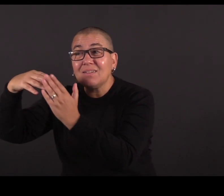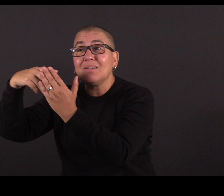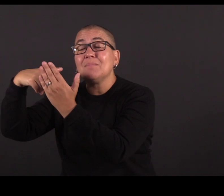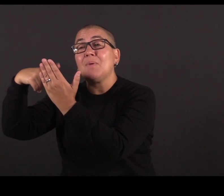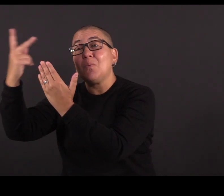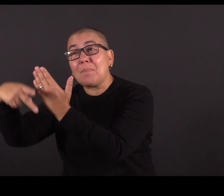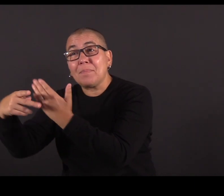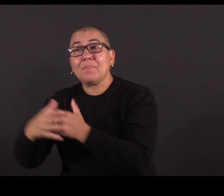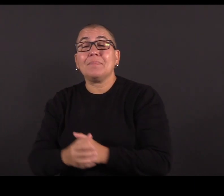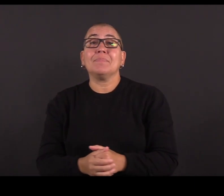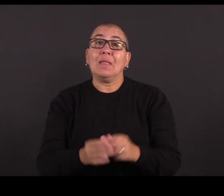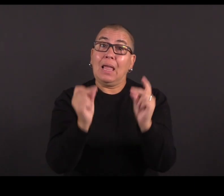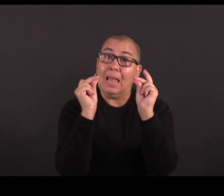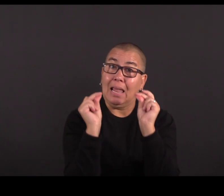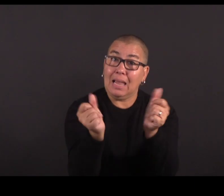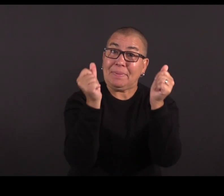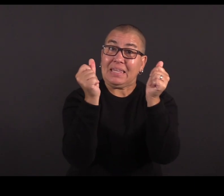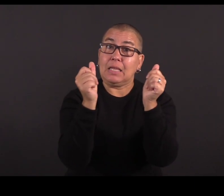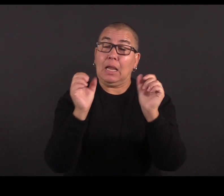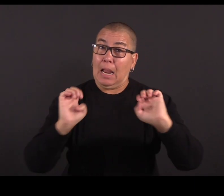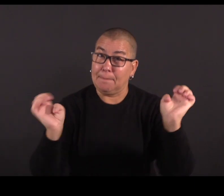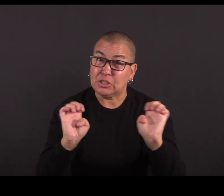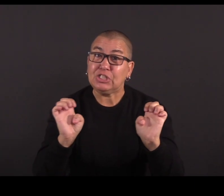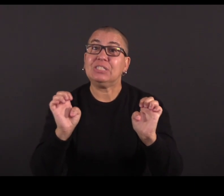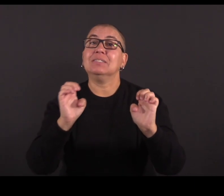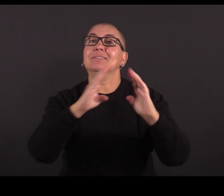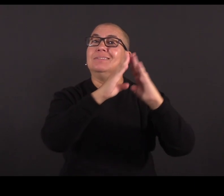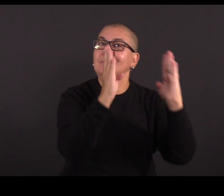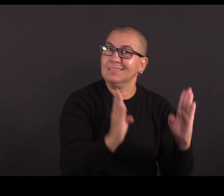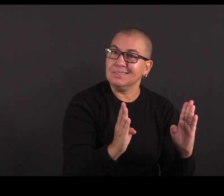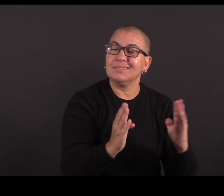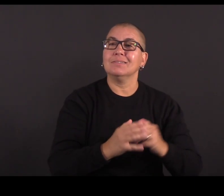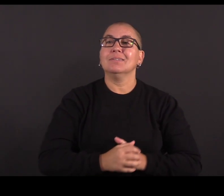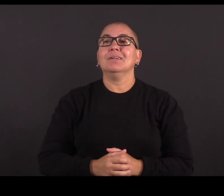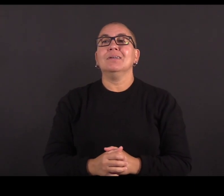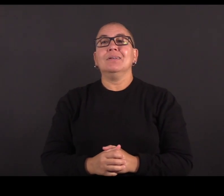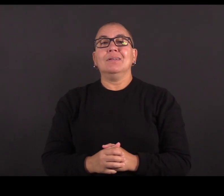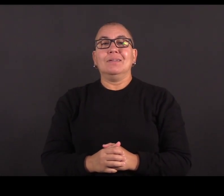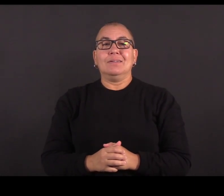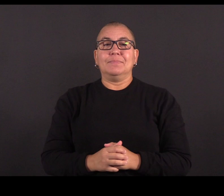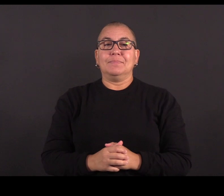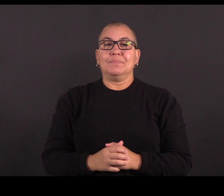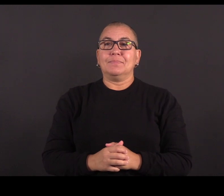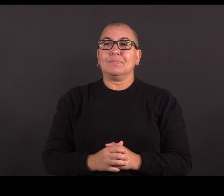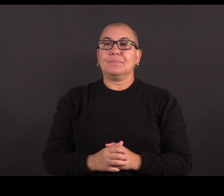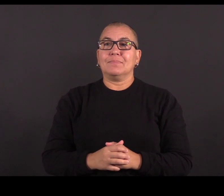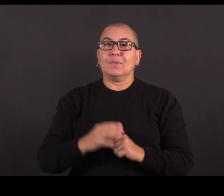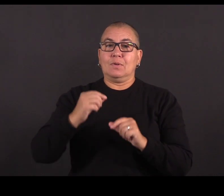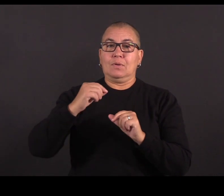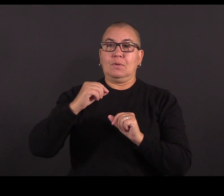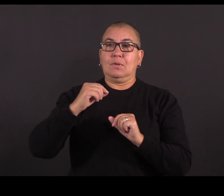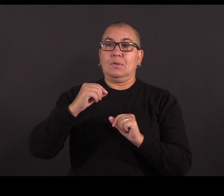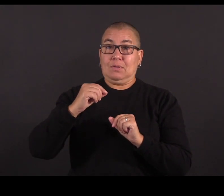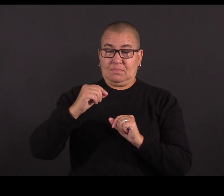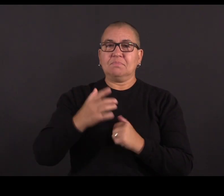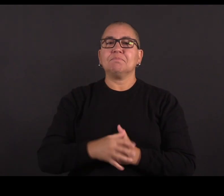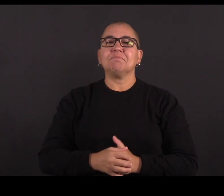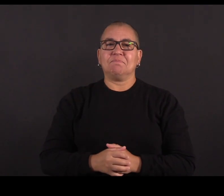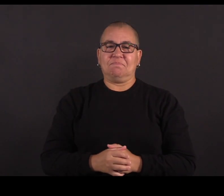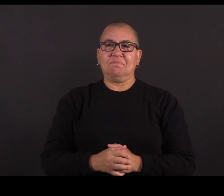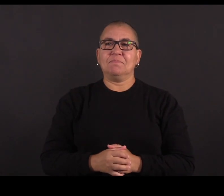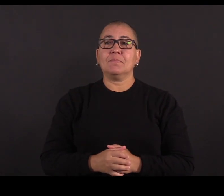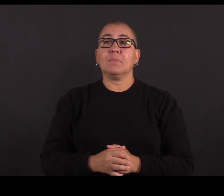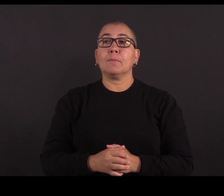housing, or rapid rehousing, and can be set up in a variety of ways. For example, in the case